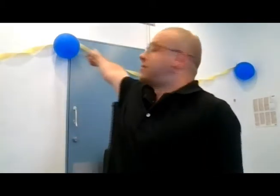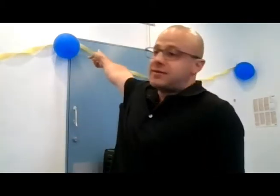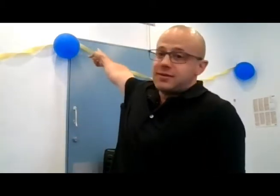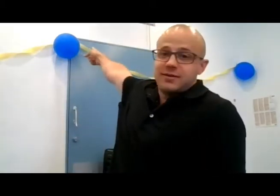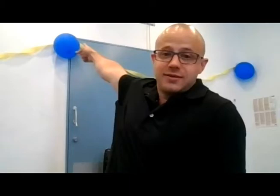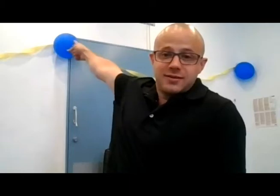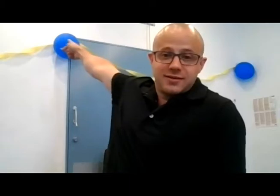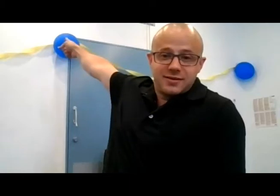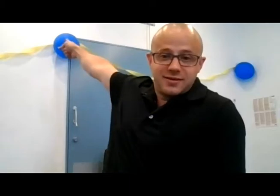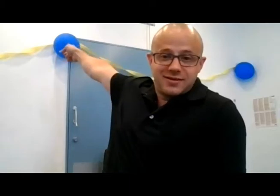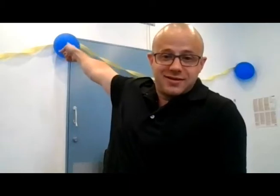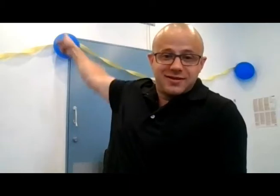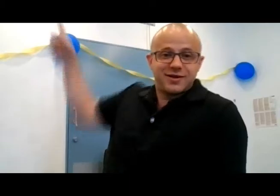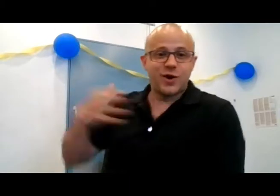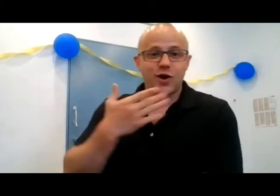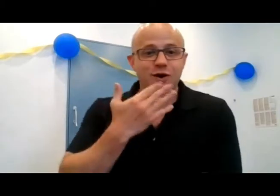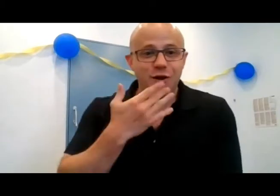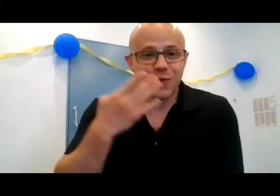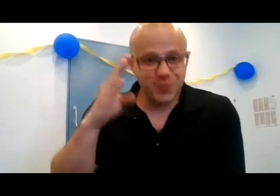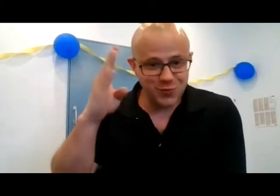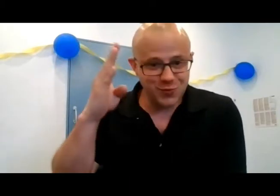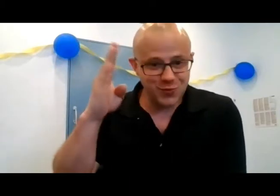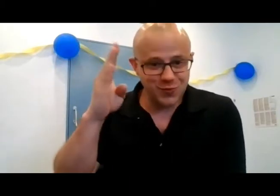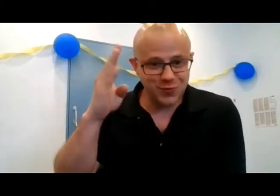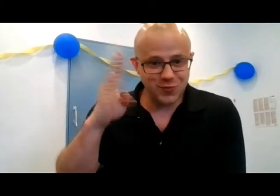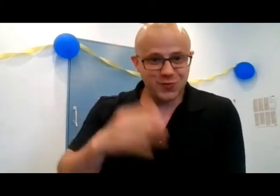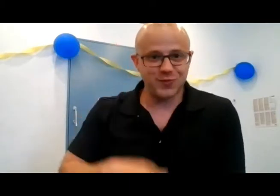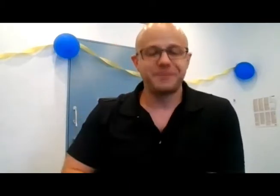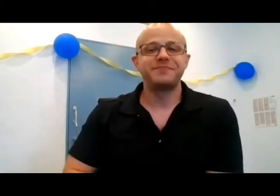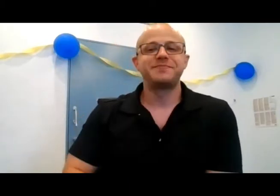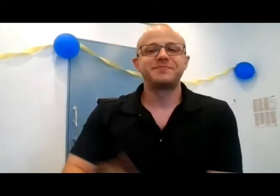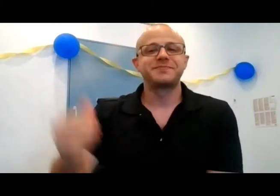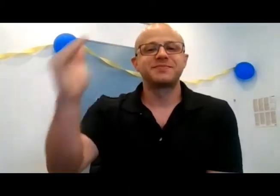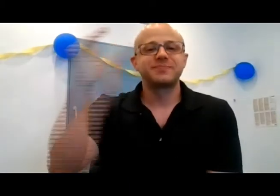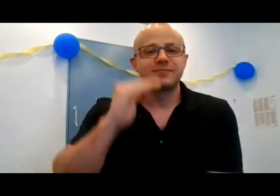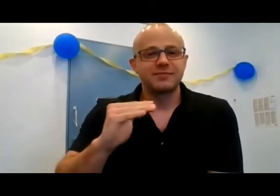B-L-U-E, blue, such as the balloon is blue.